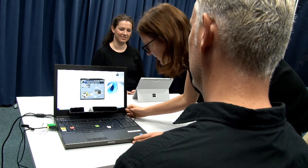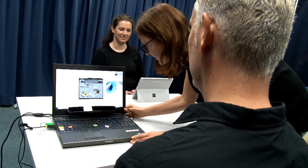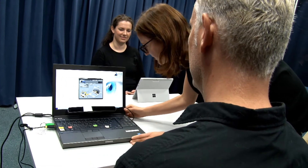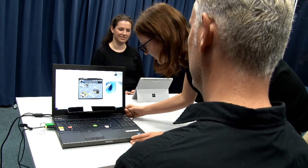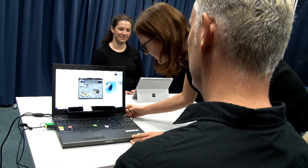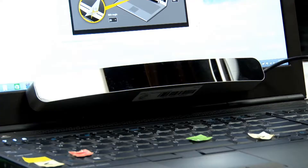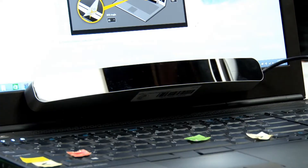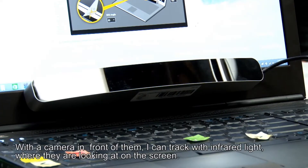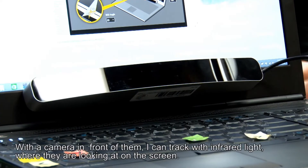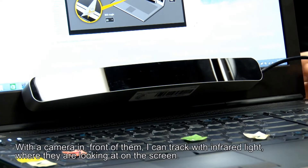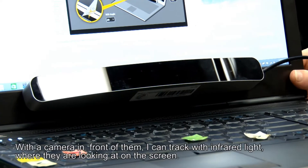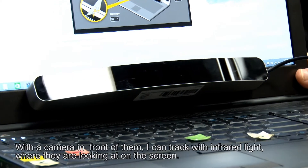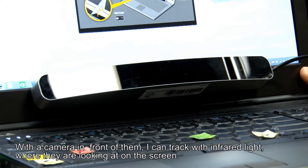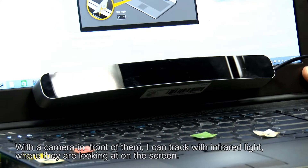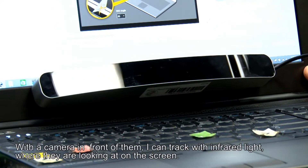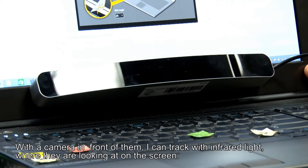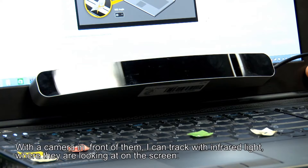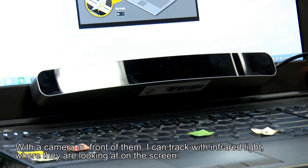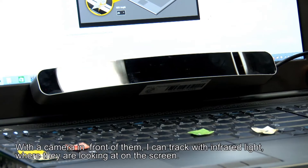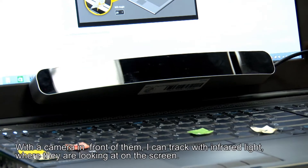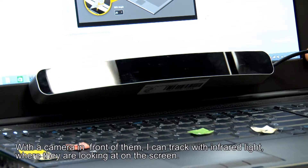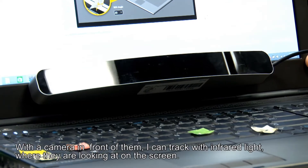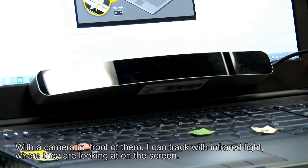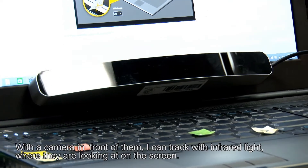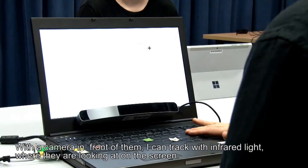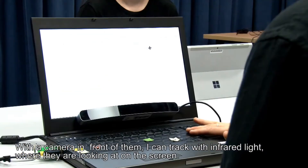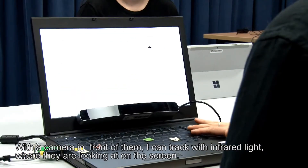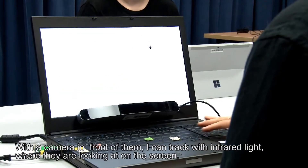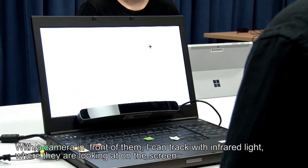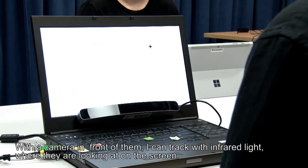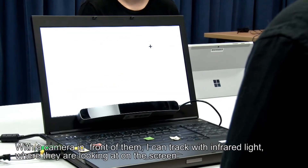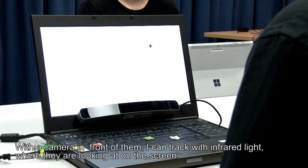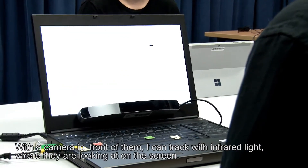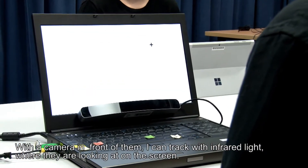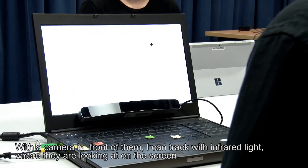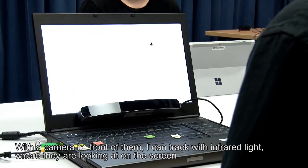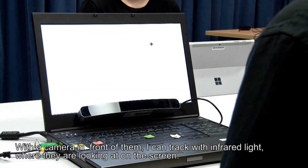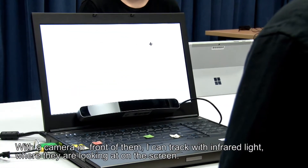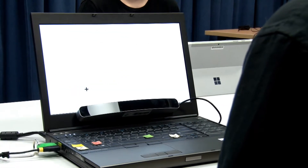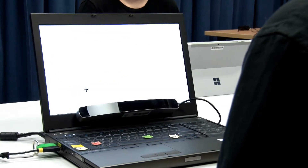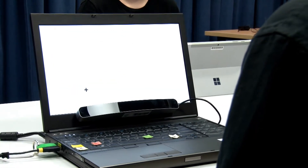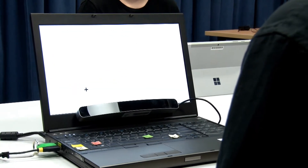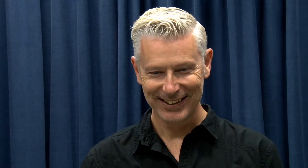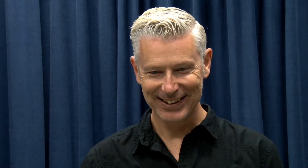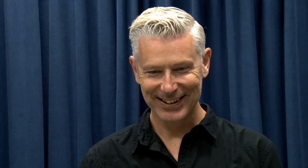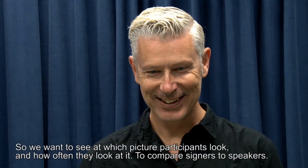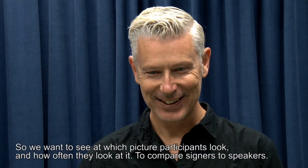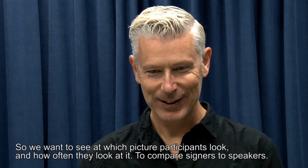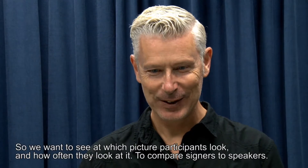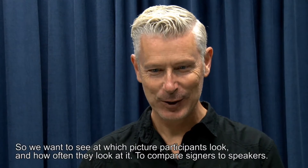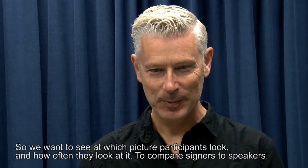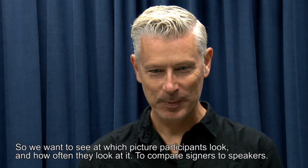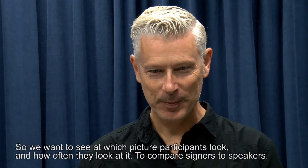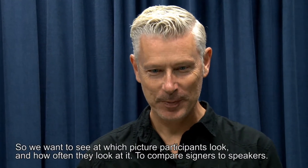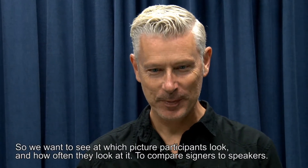at. With a little camera in front of them, I can track with infrared light where on the screen they look at. So we